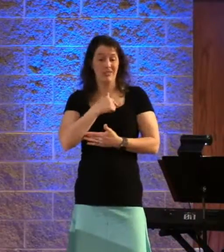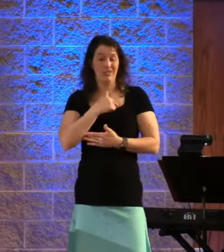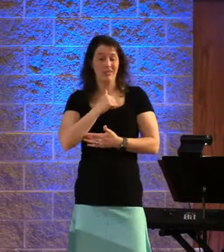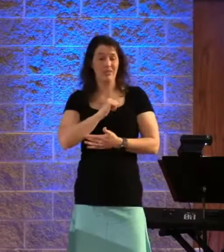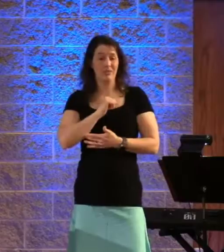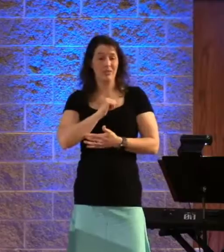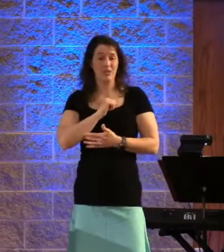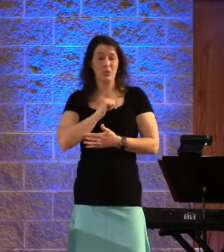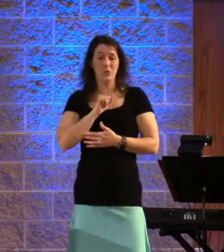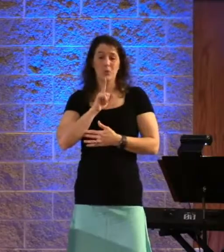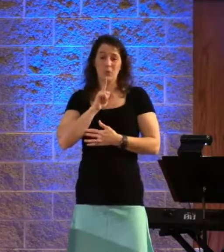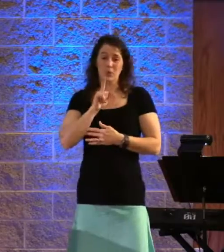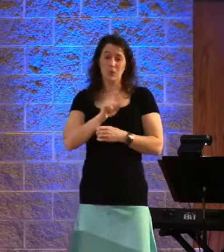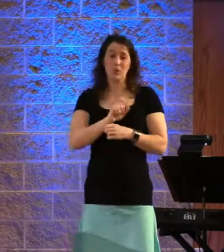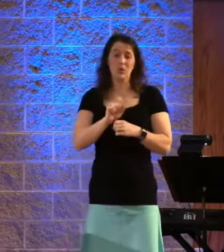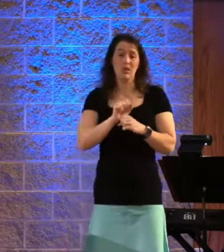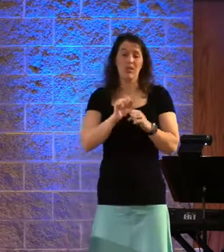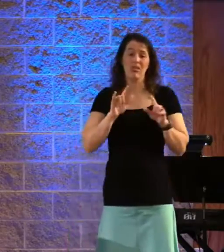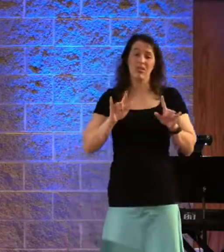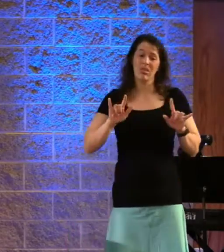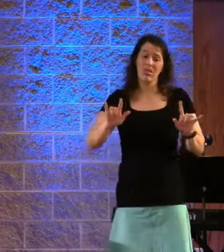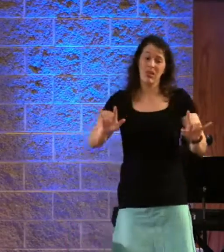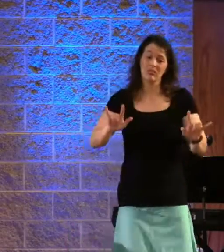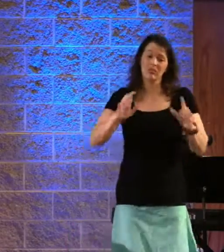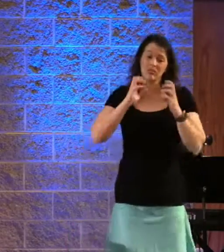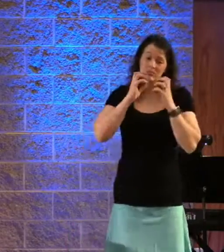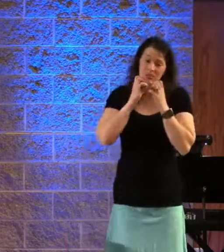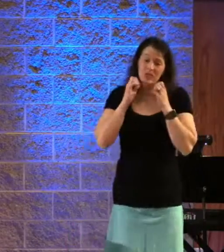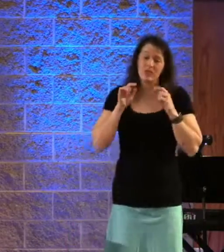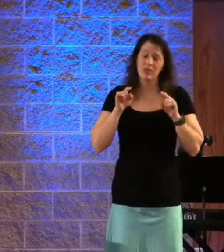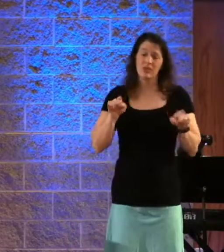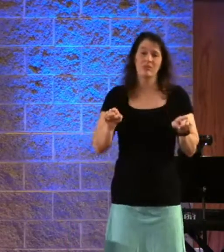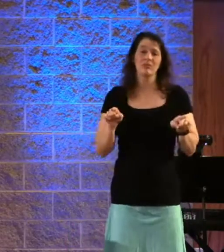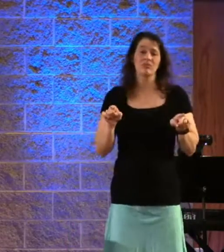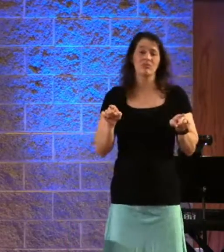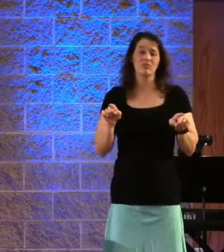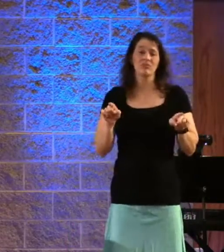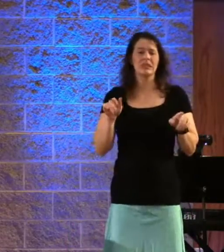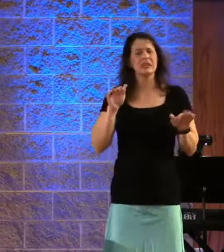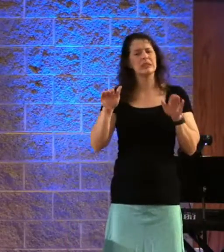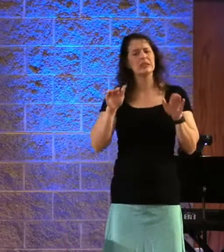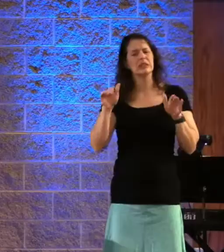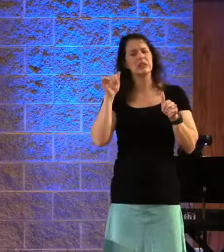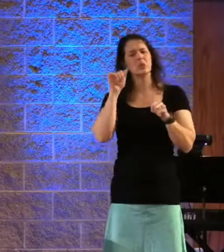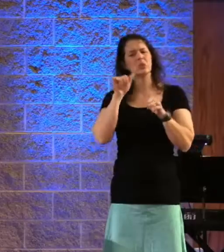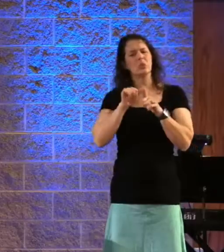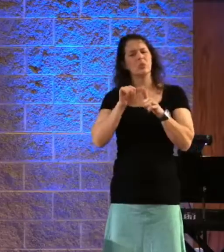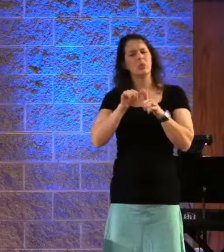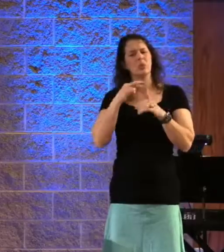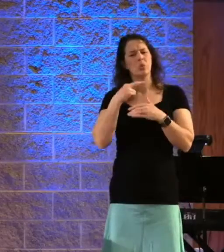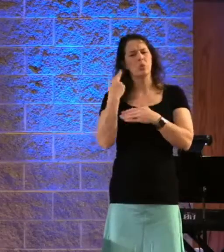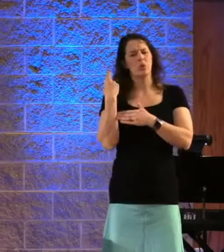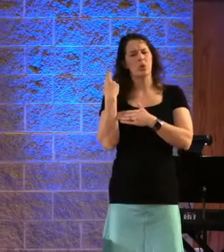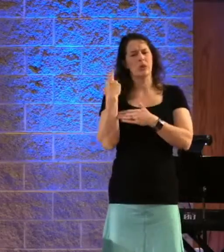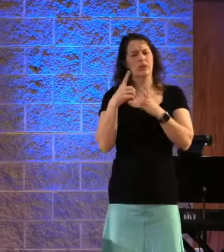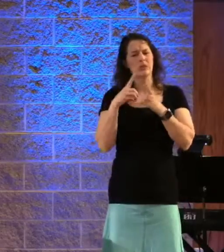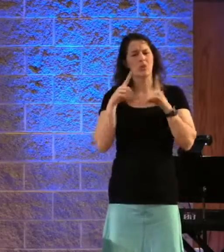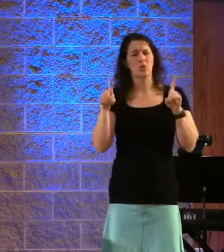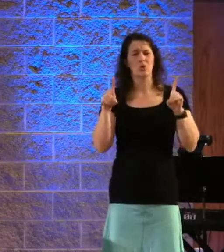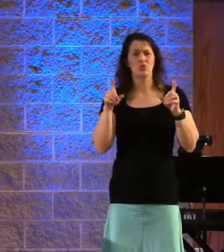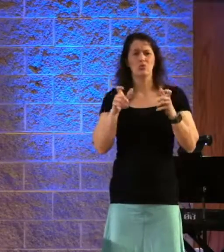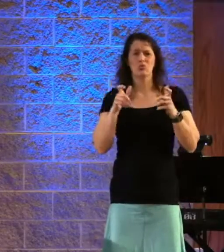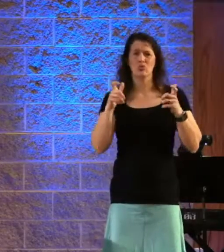who truly love them, who really care for them, need to remind them that the risks for divorce are